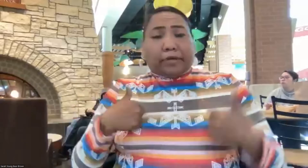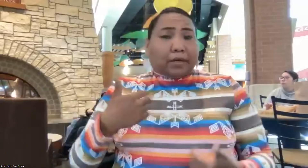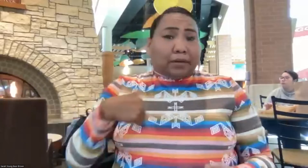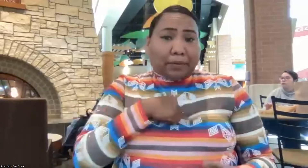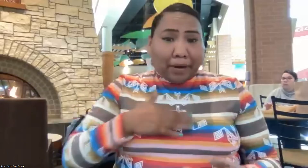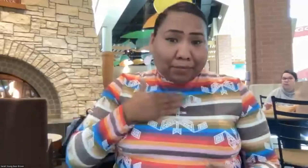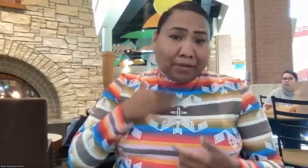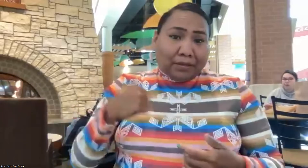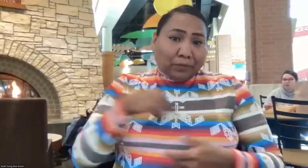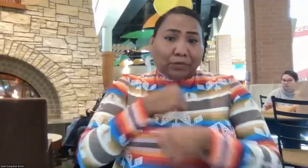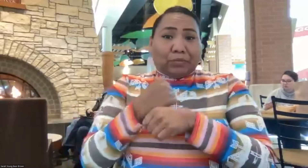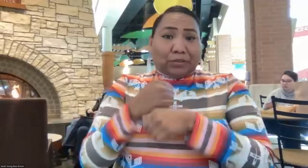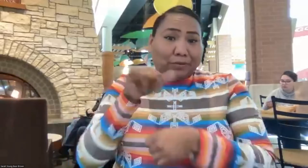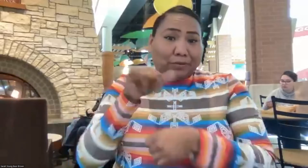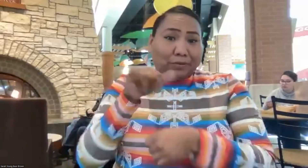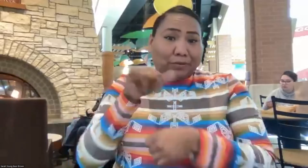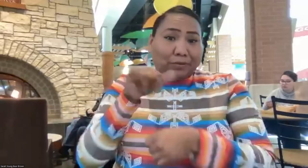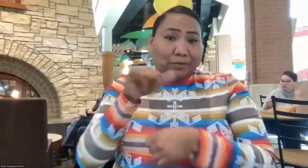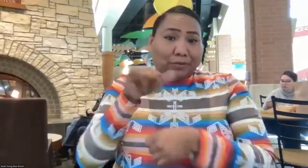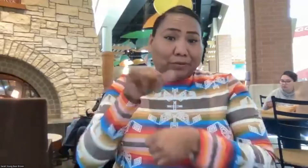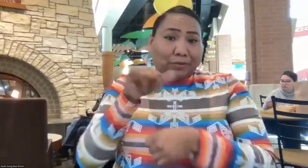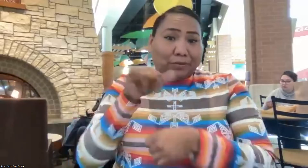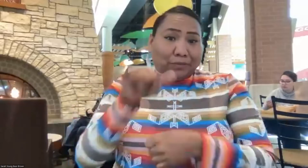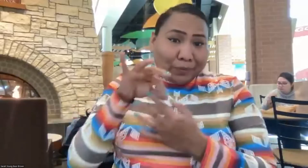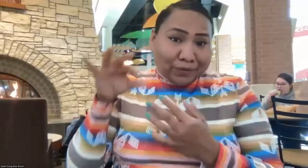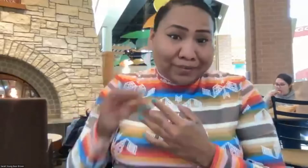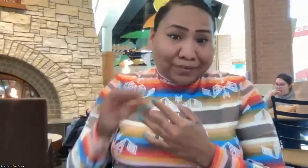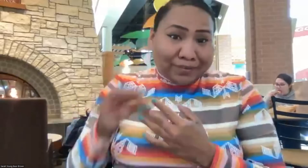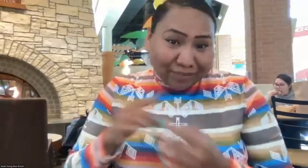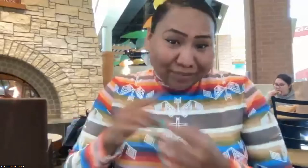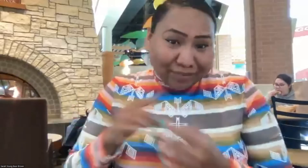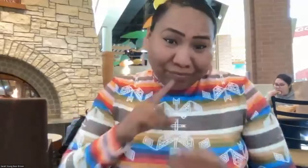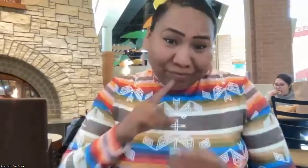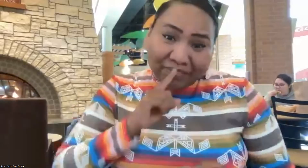Once I was at the school, I learned sign language and was able to communicate more effectively.